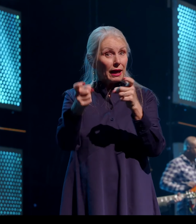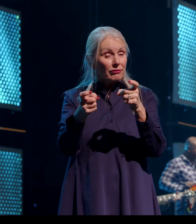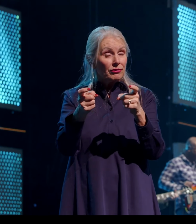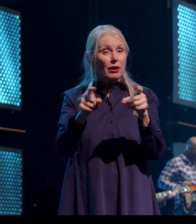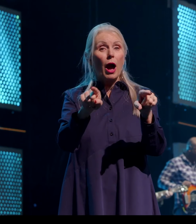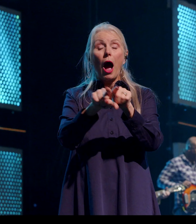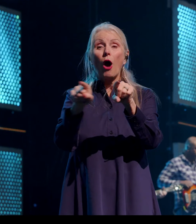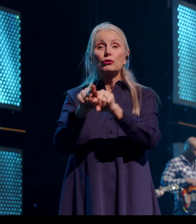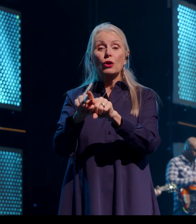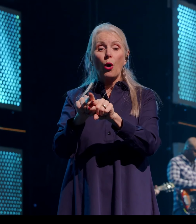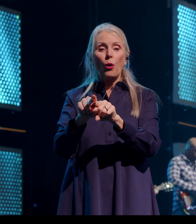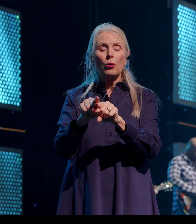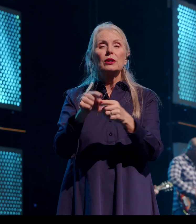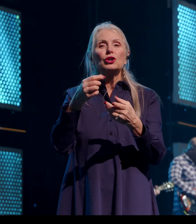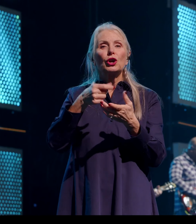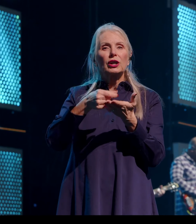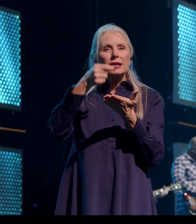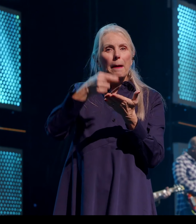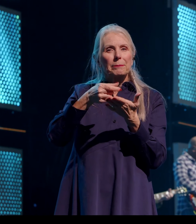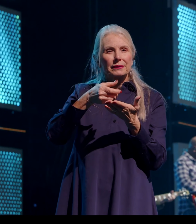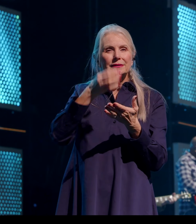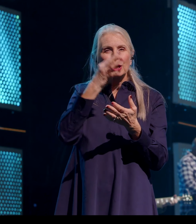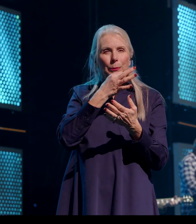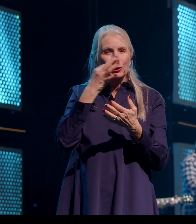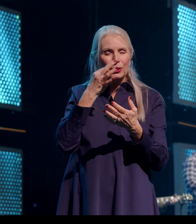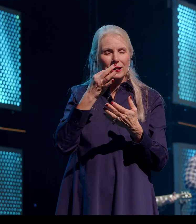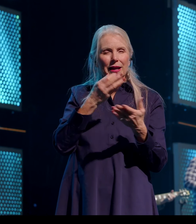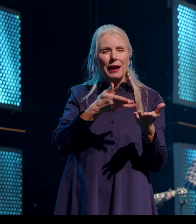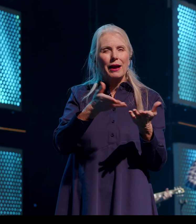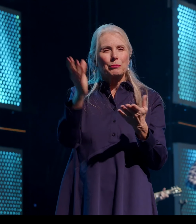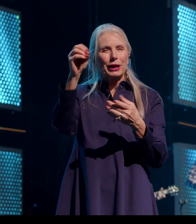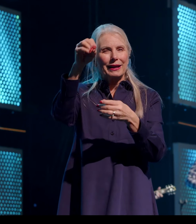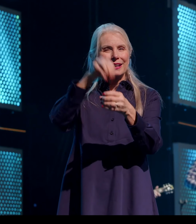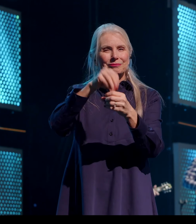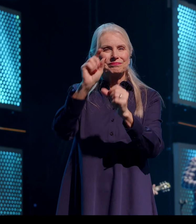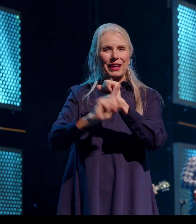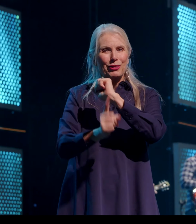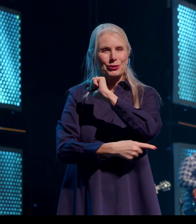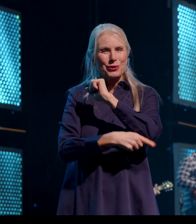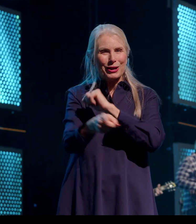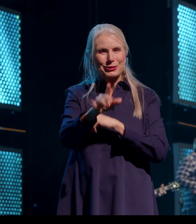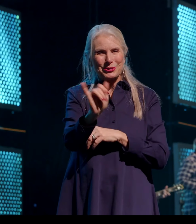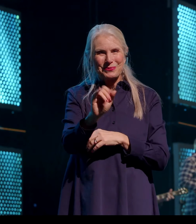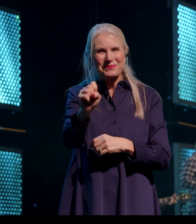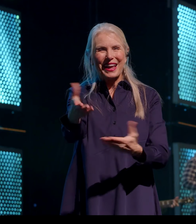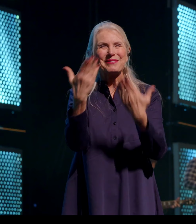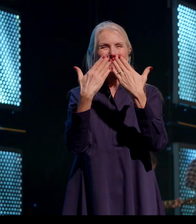take your offering little cup with you as well and throw that out as you go. Thank you all.